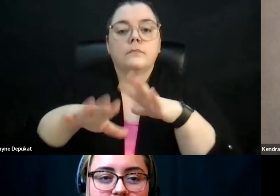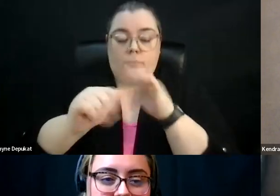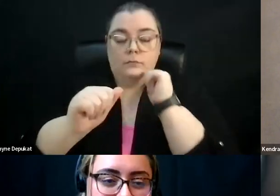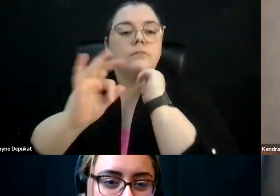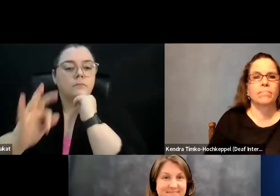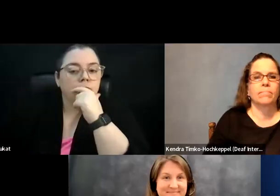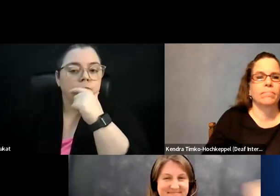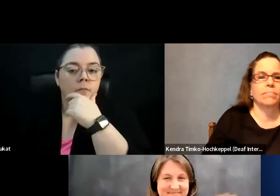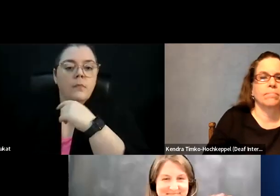interpreters.